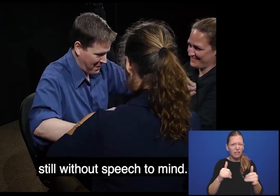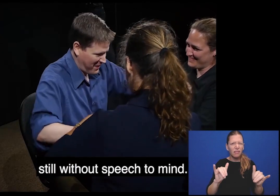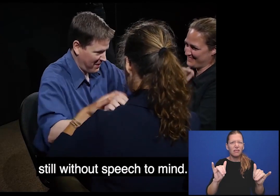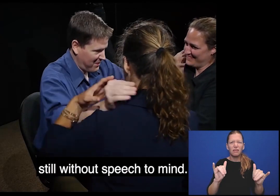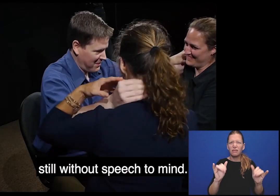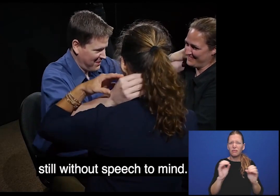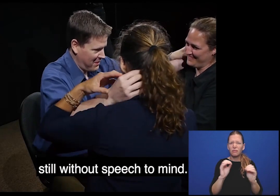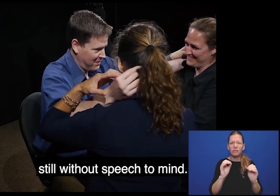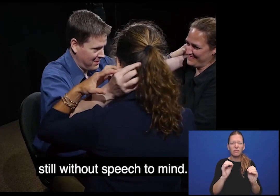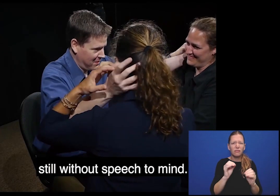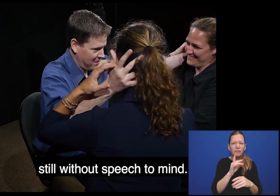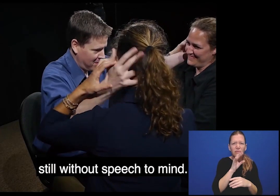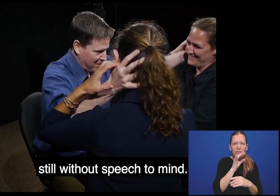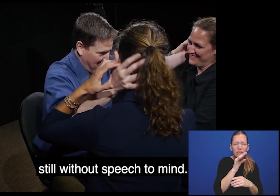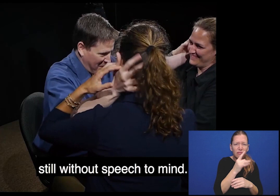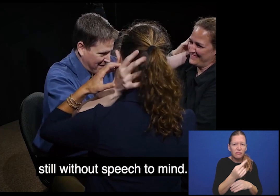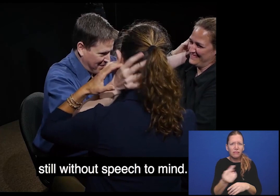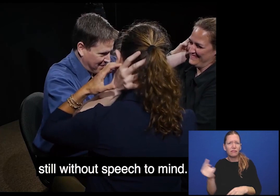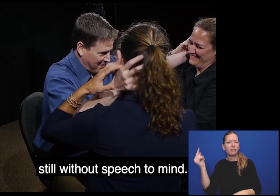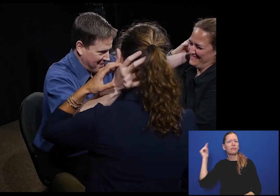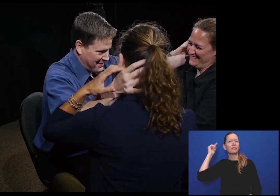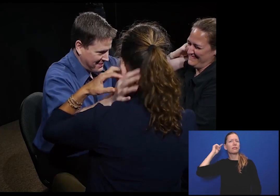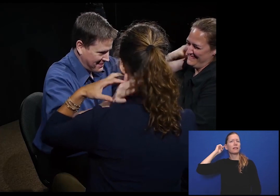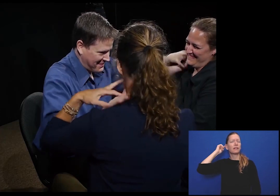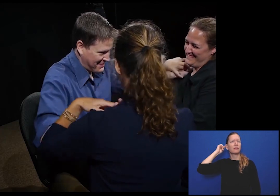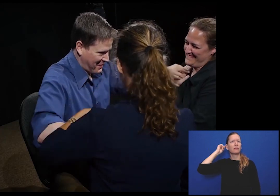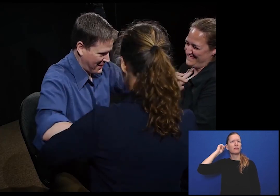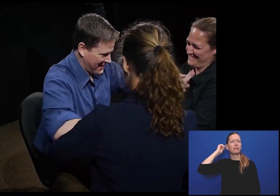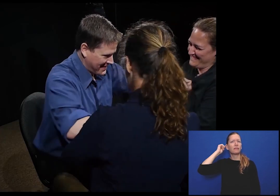still without speech to mind.